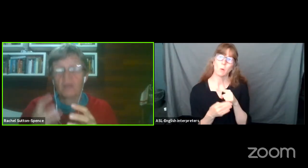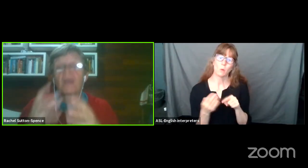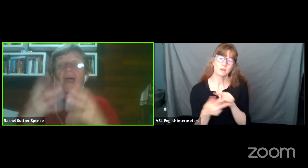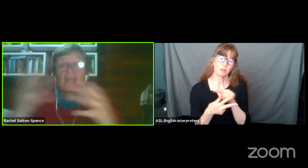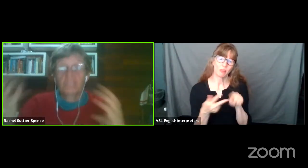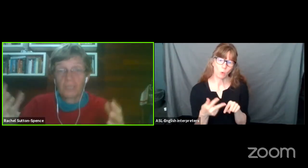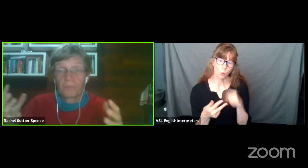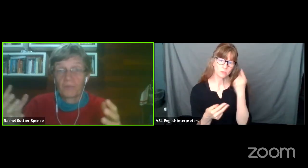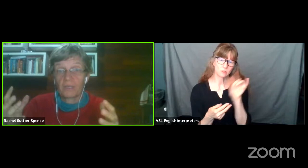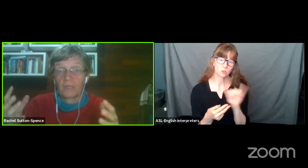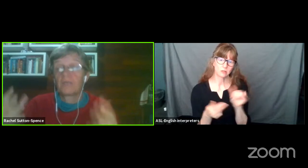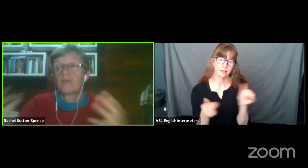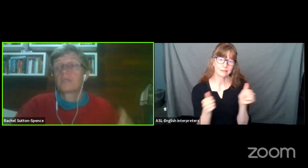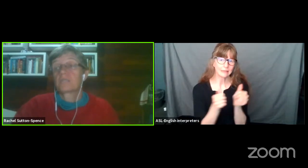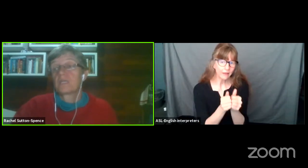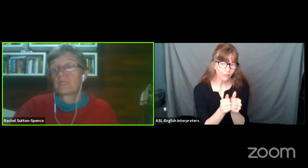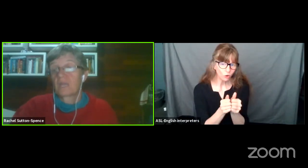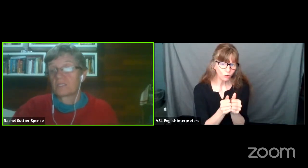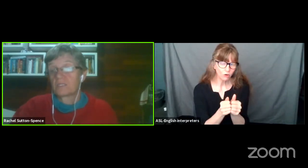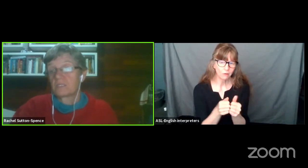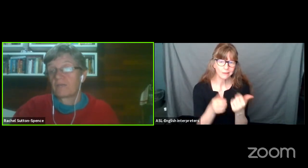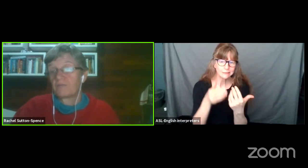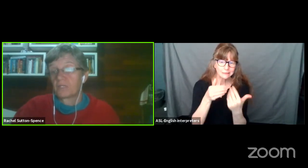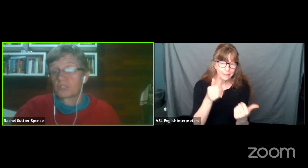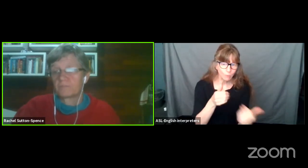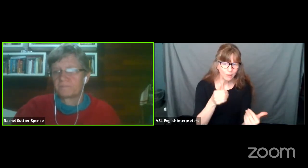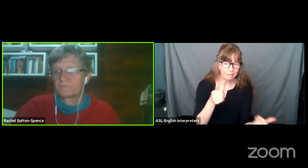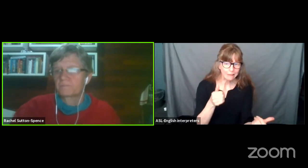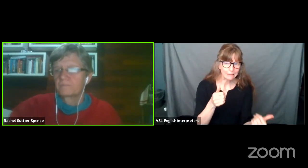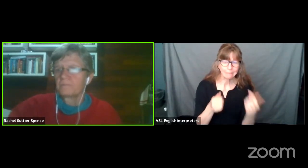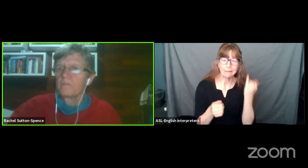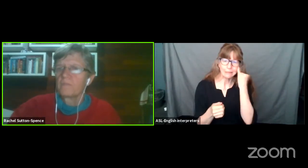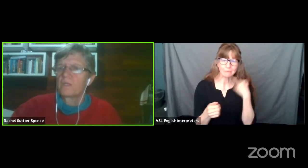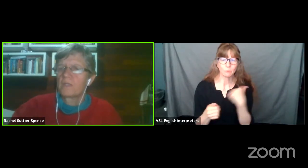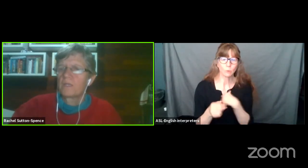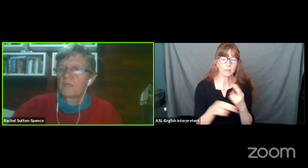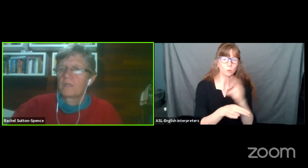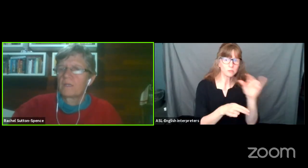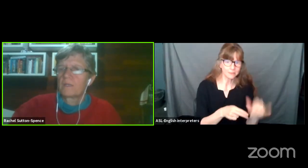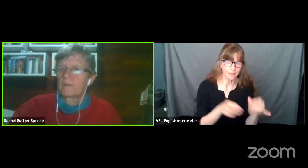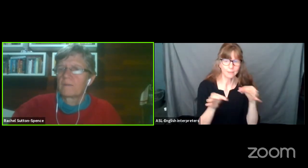together and separately, taking that as a definition.